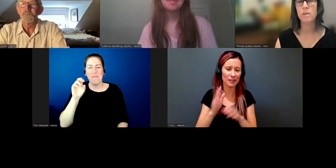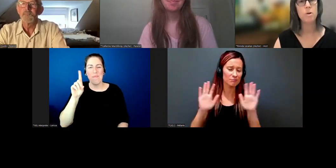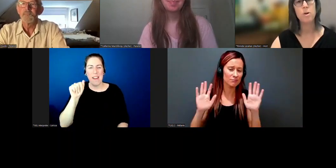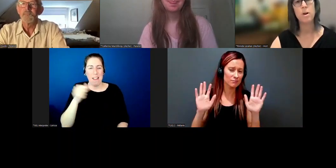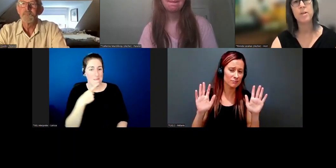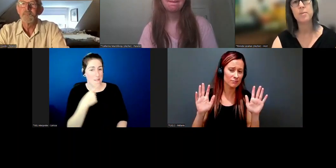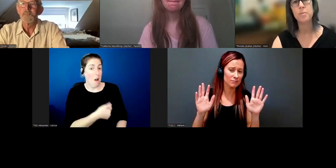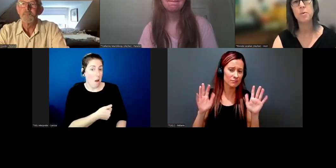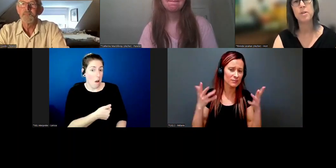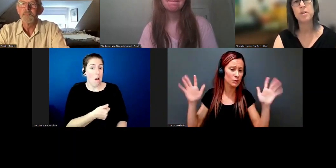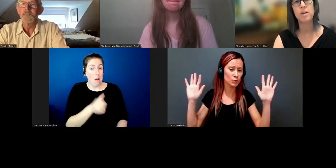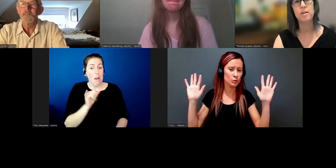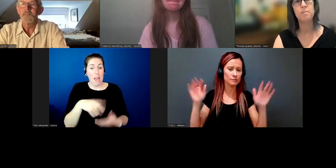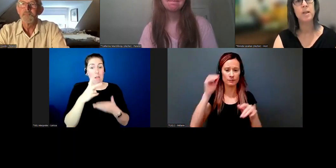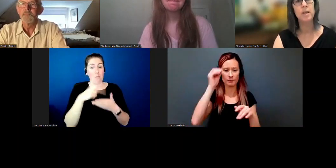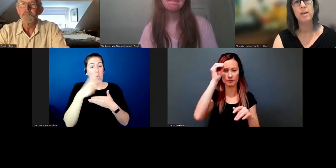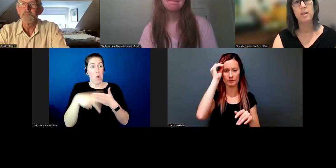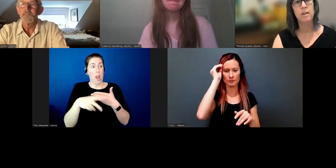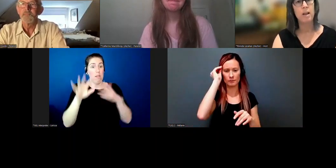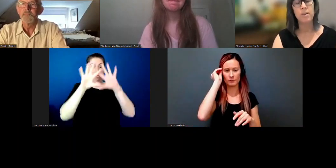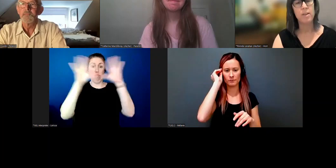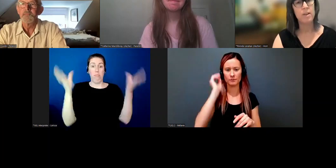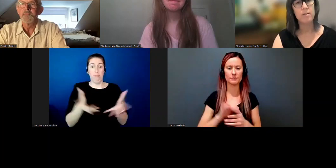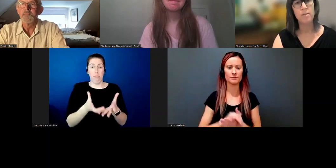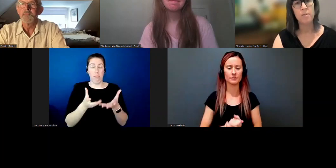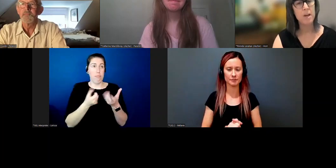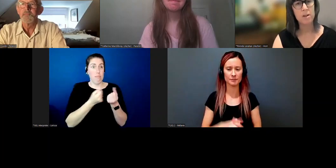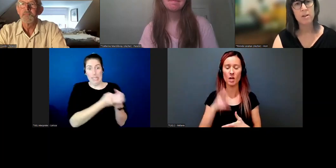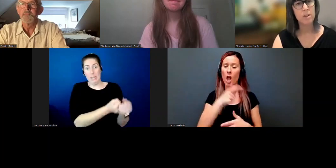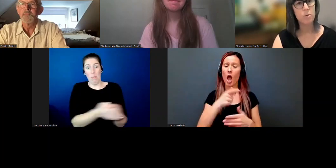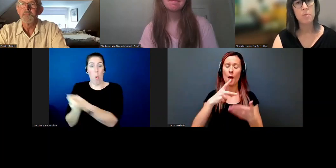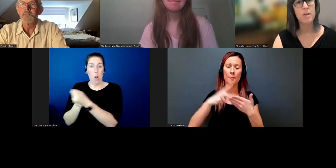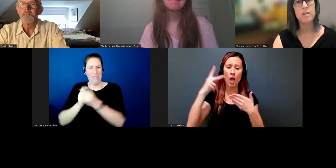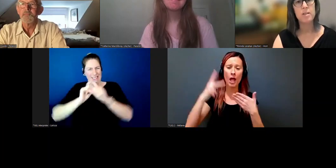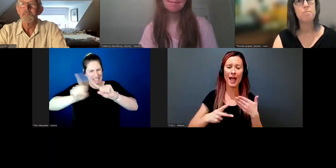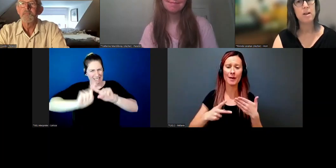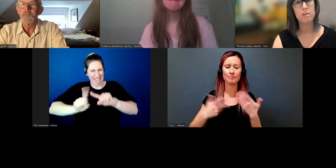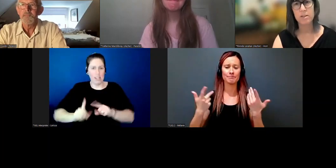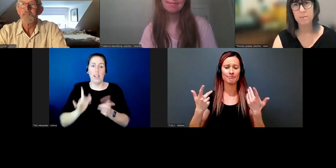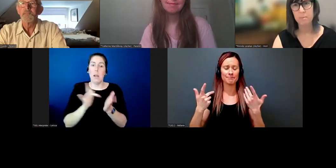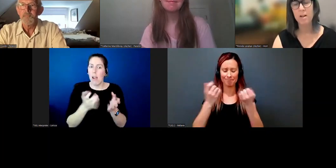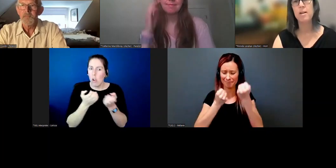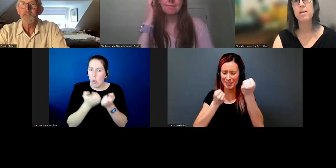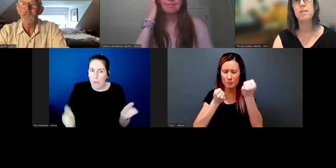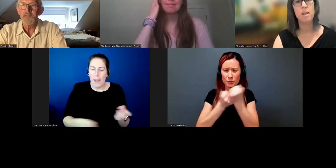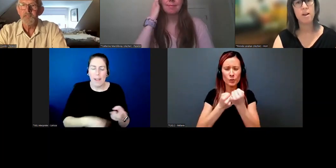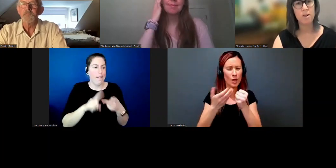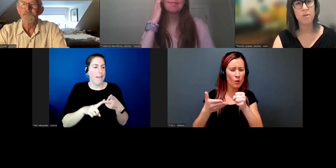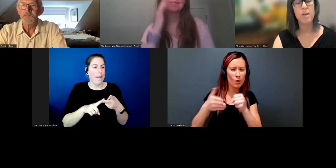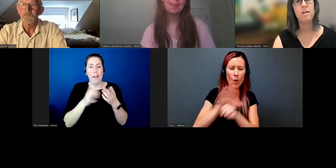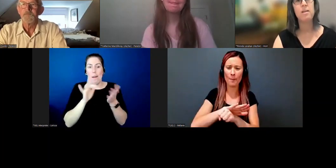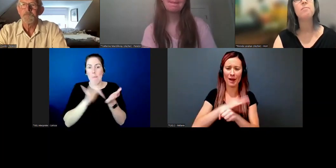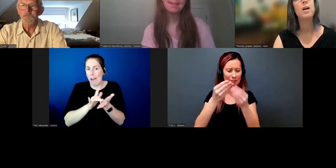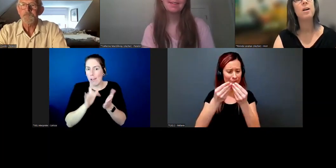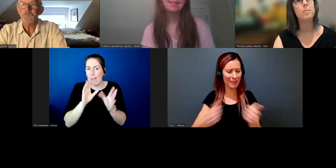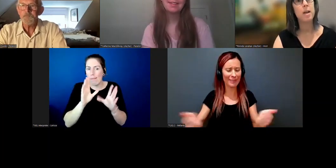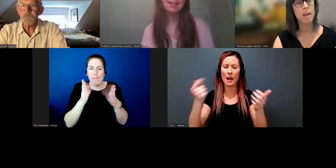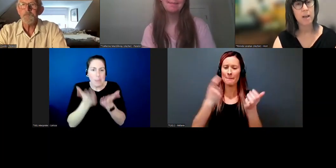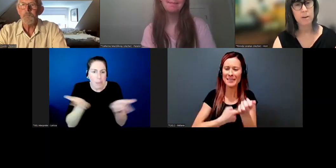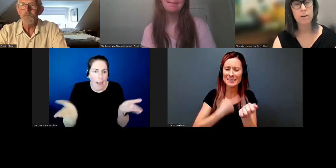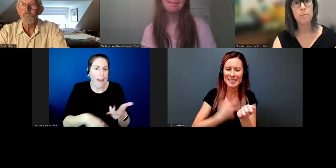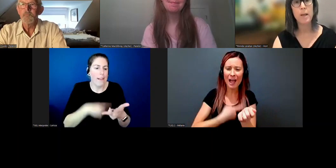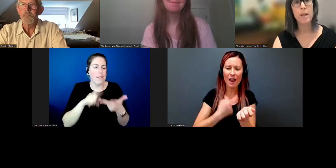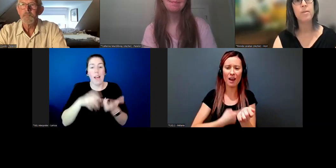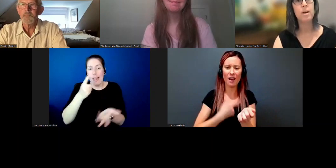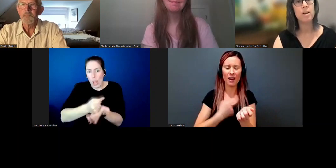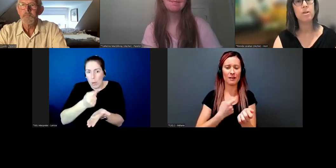holistic program that supports everything from medical equipment, medical supplies, therapy, a